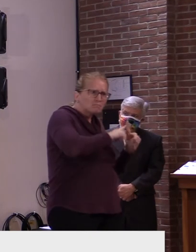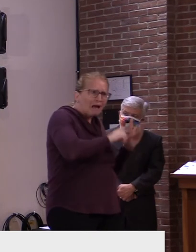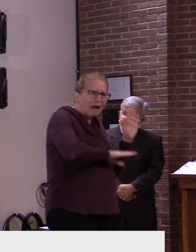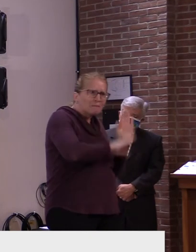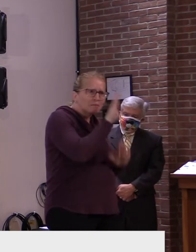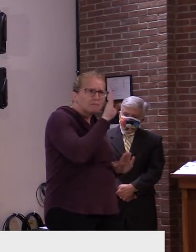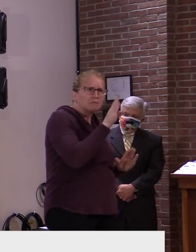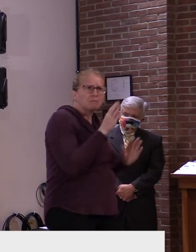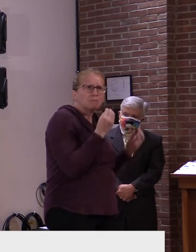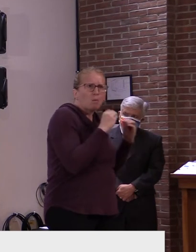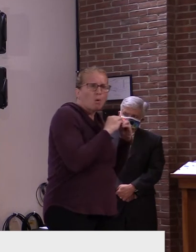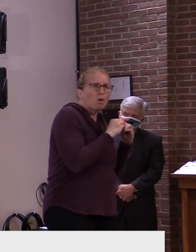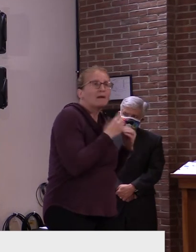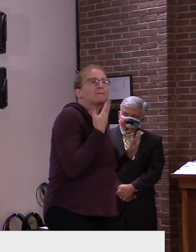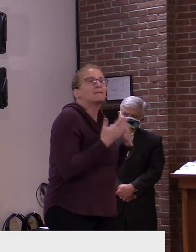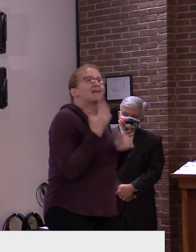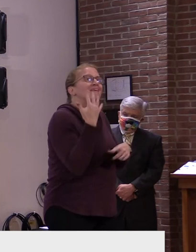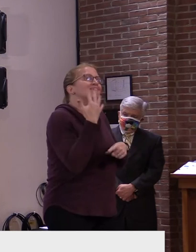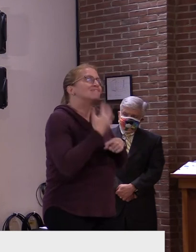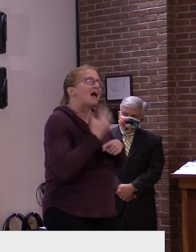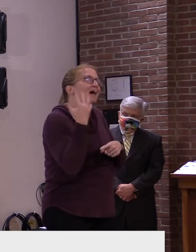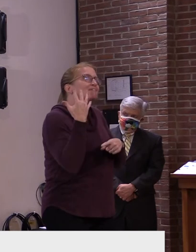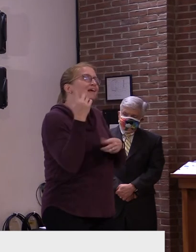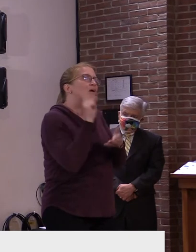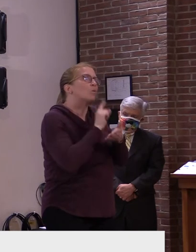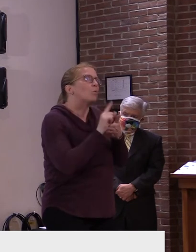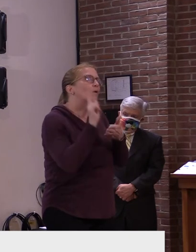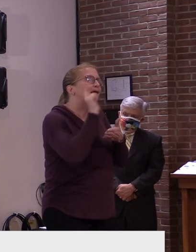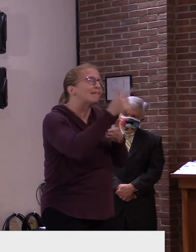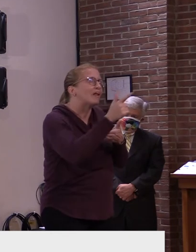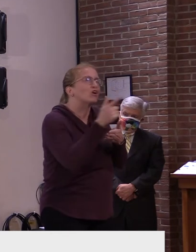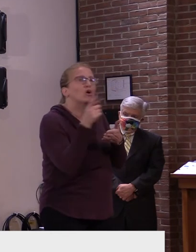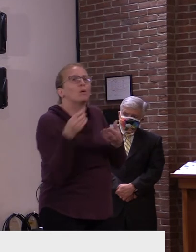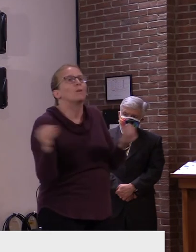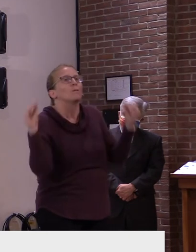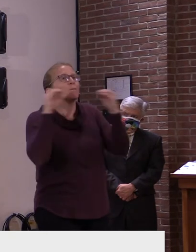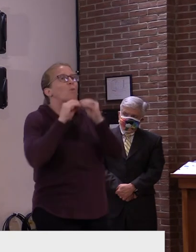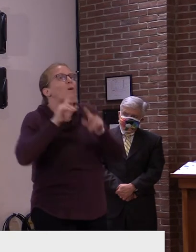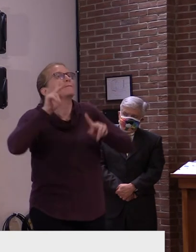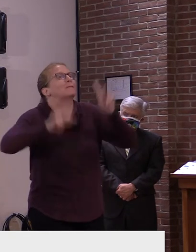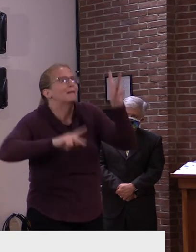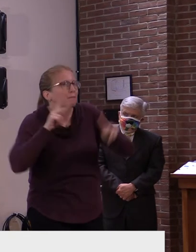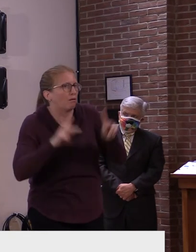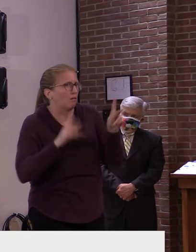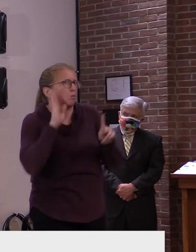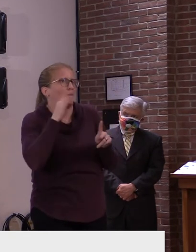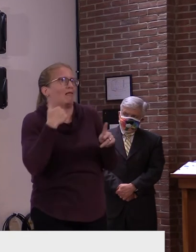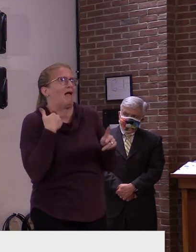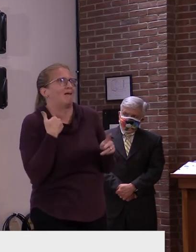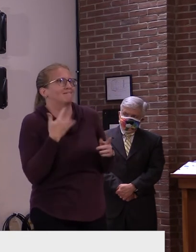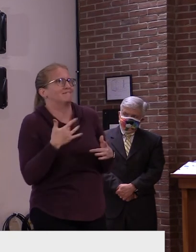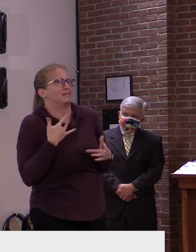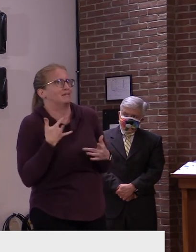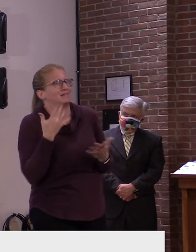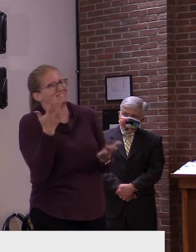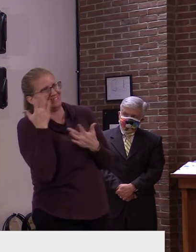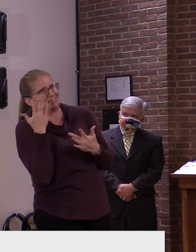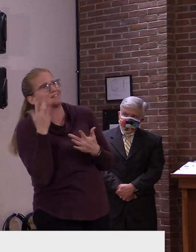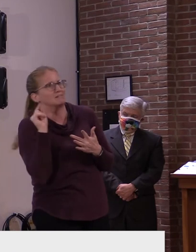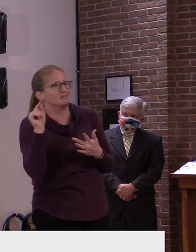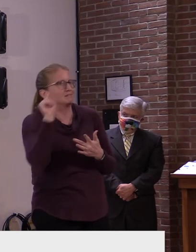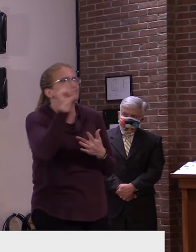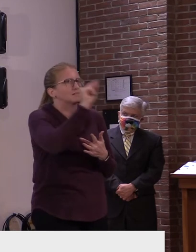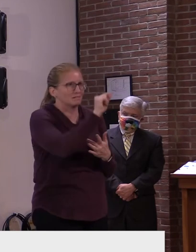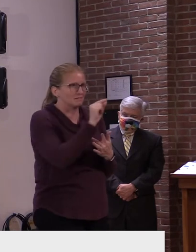community that had a trend towards increased levels of sars cool v2 in the wastewater so we have got testing actually